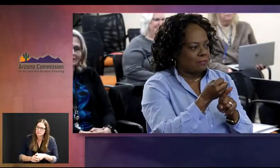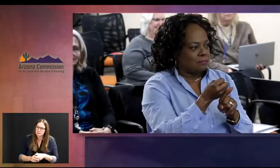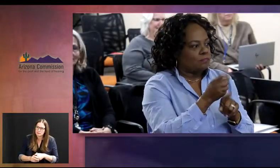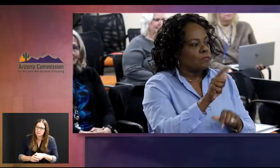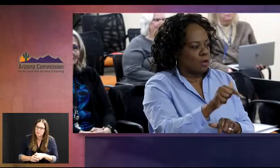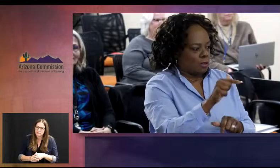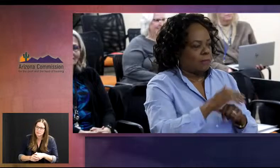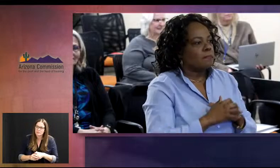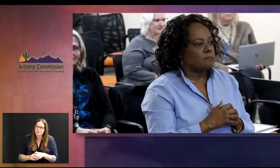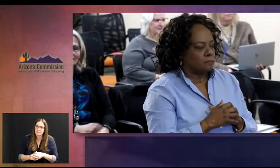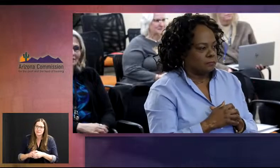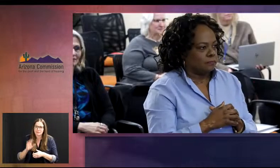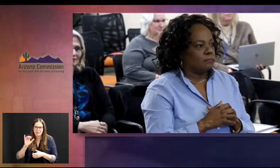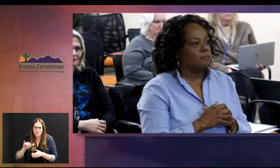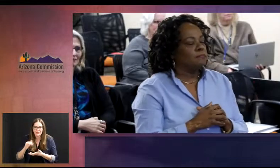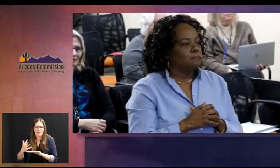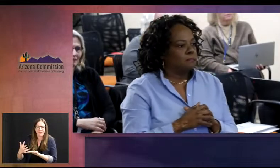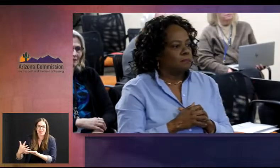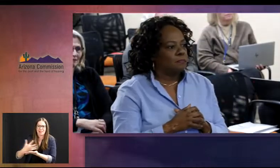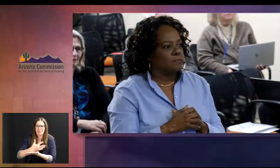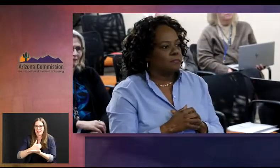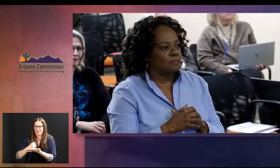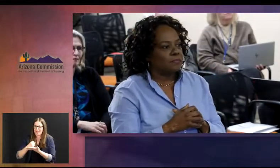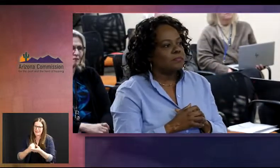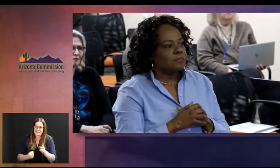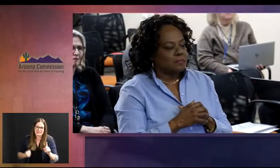The collective impact.